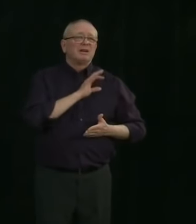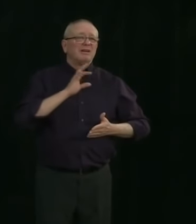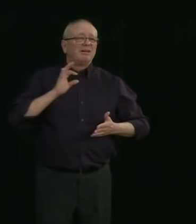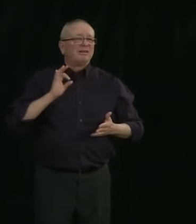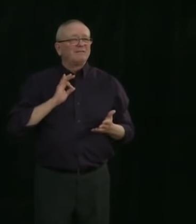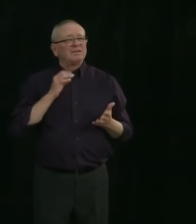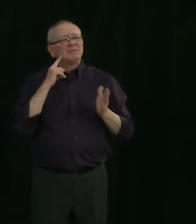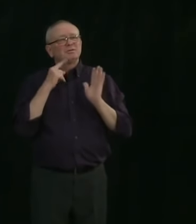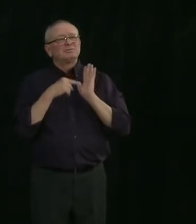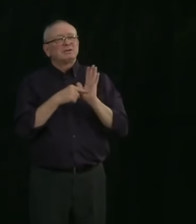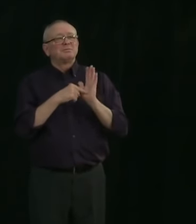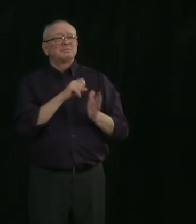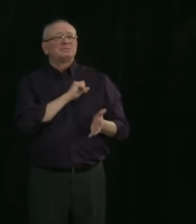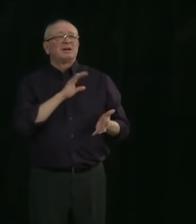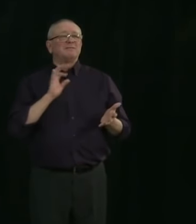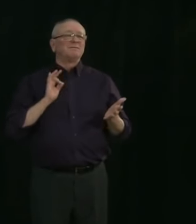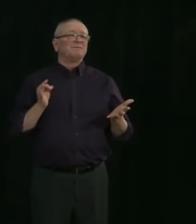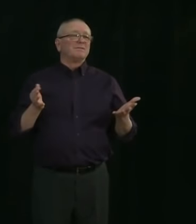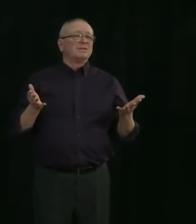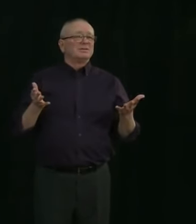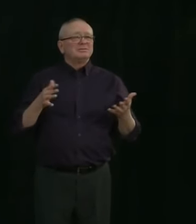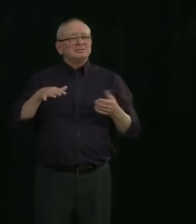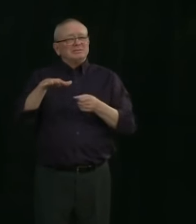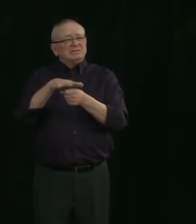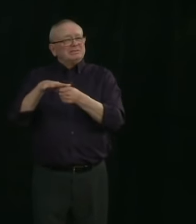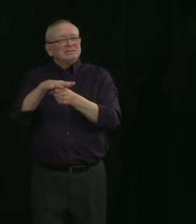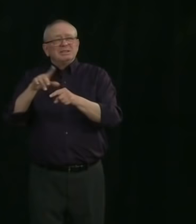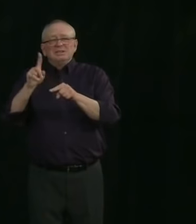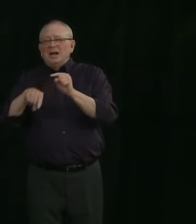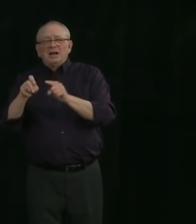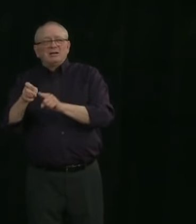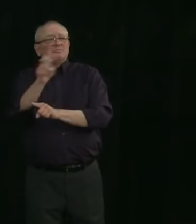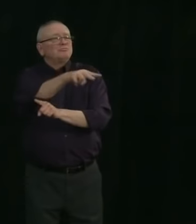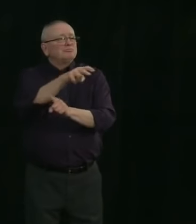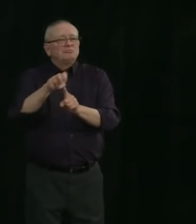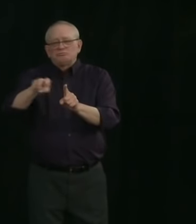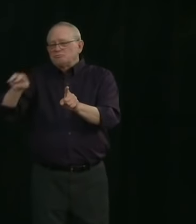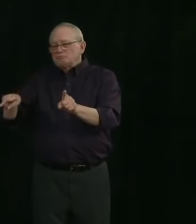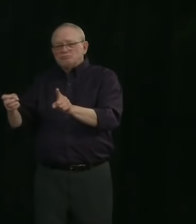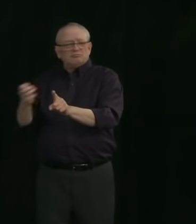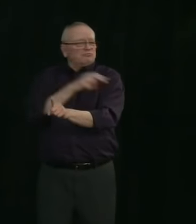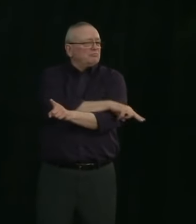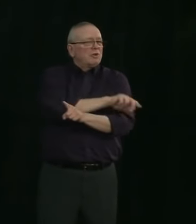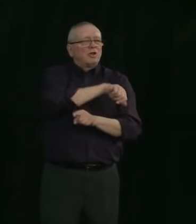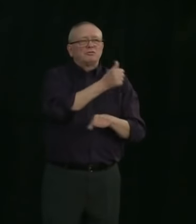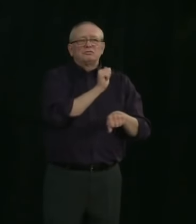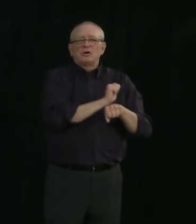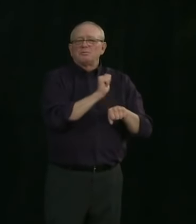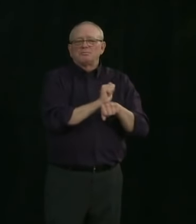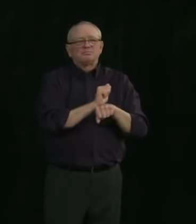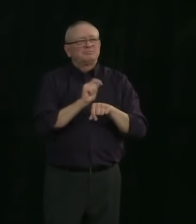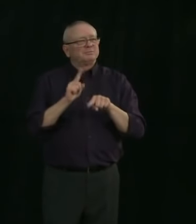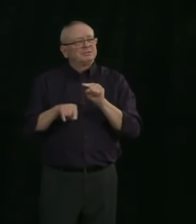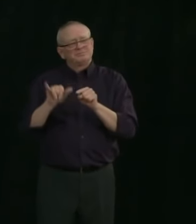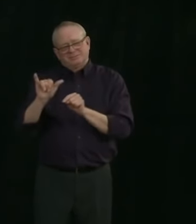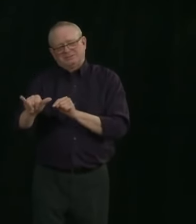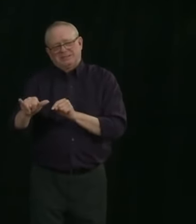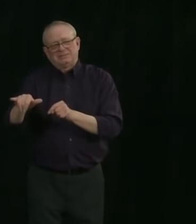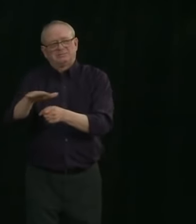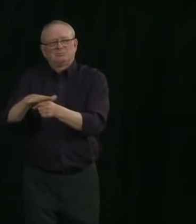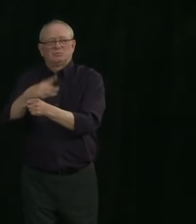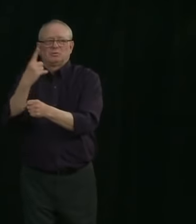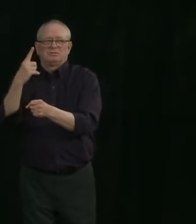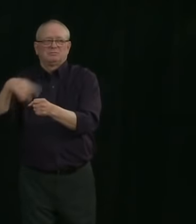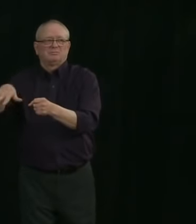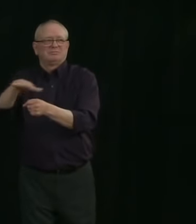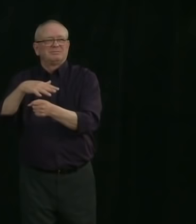one facility to another, I should say, and we've already made restrictions on that when a facility is in outbreak mode. And so those are the kinds of things that